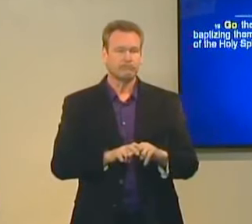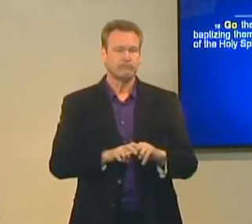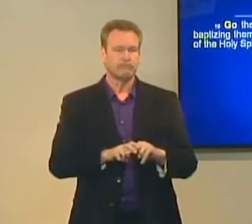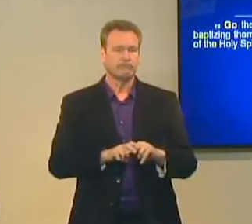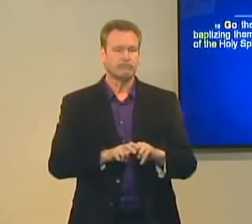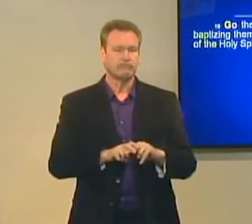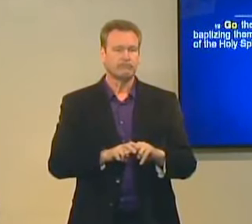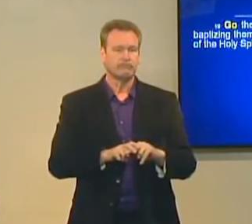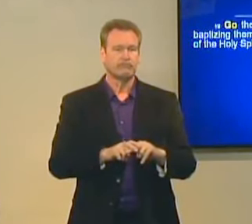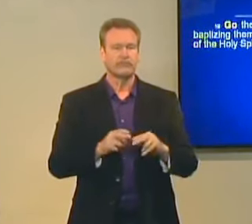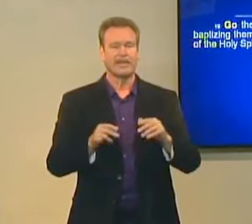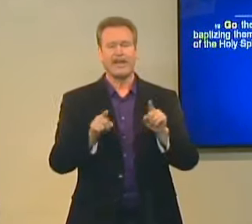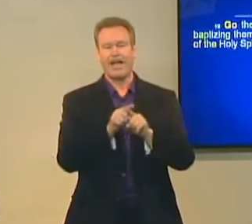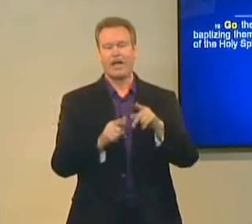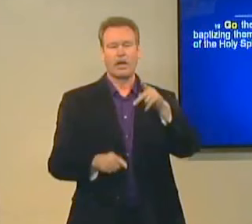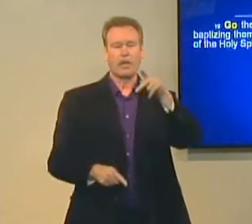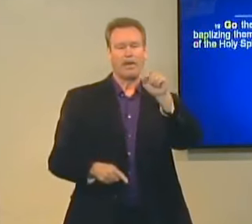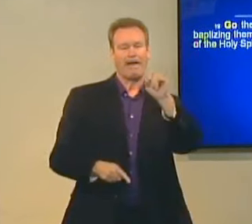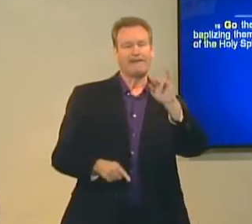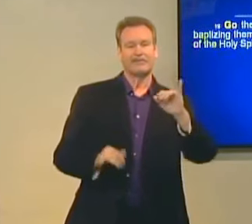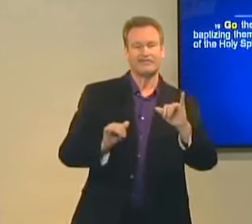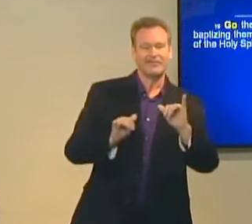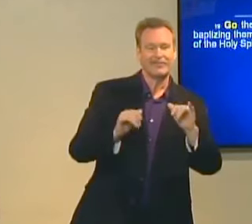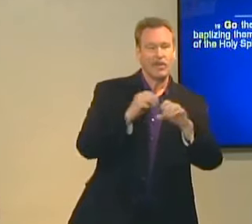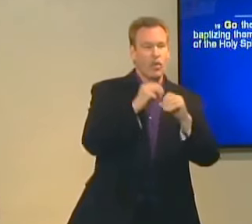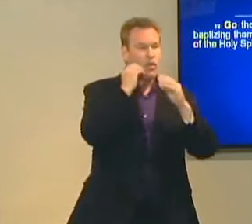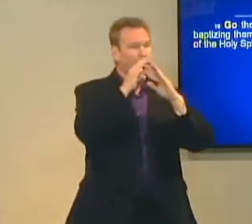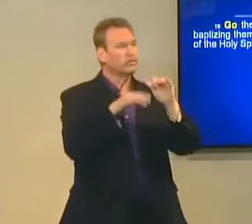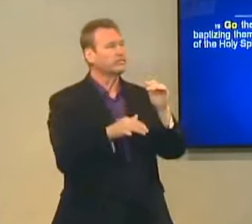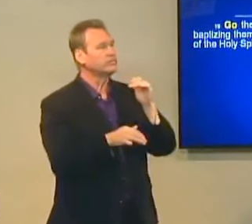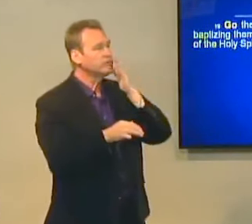means don't sit back and stay in the same place don't be passive